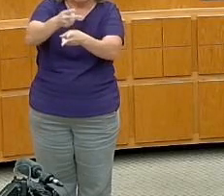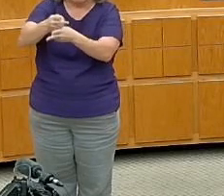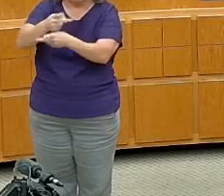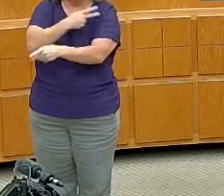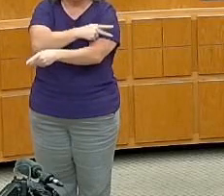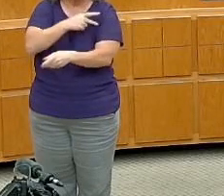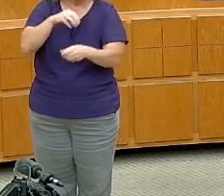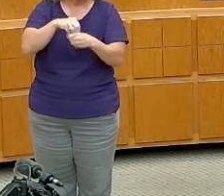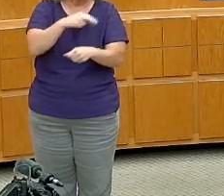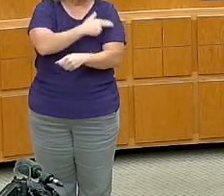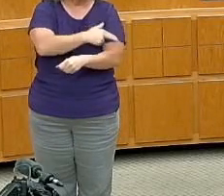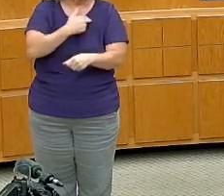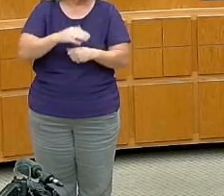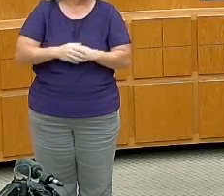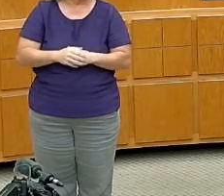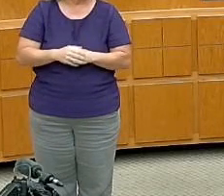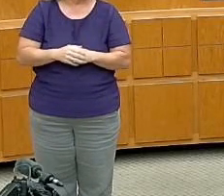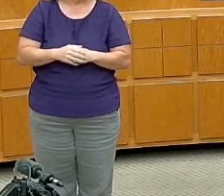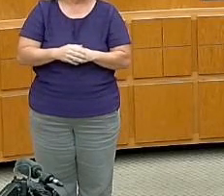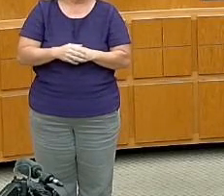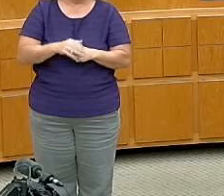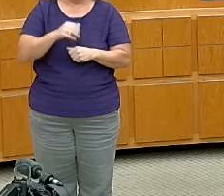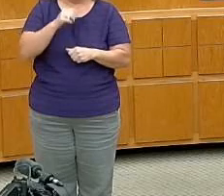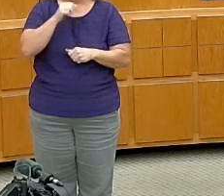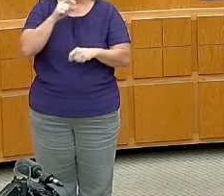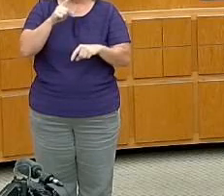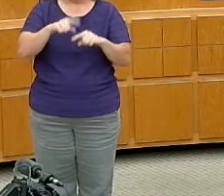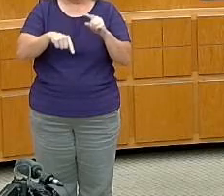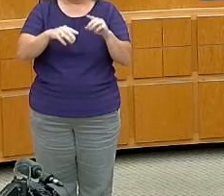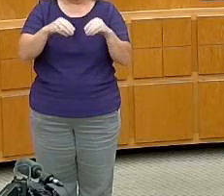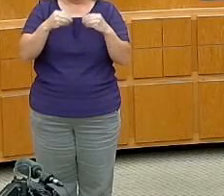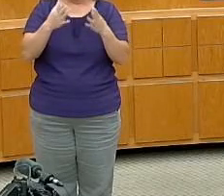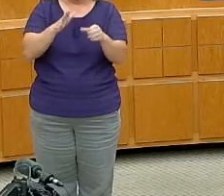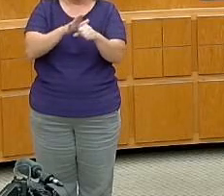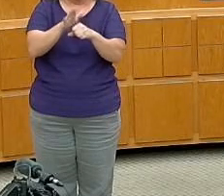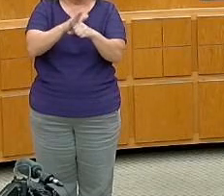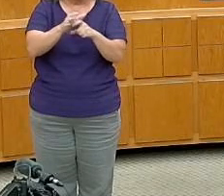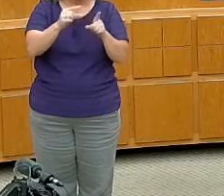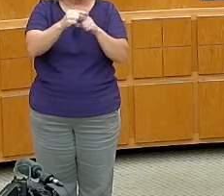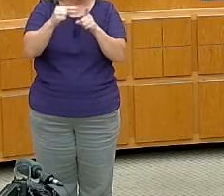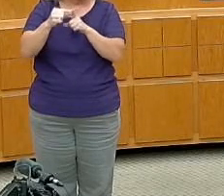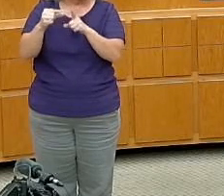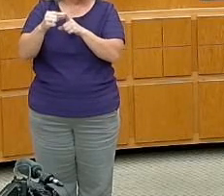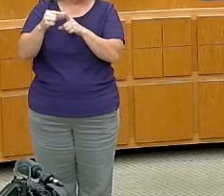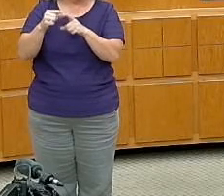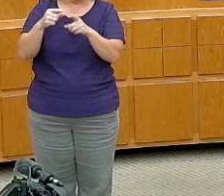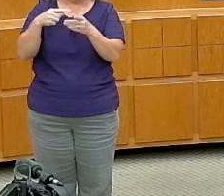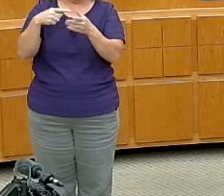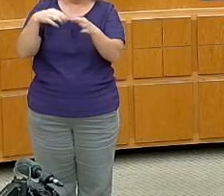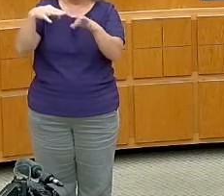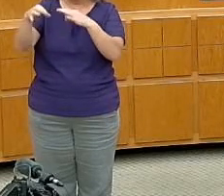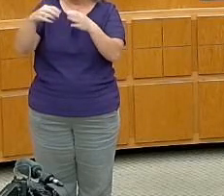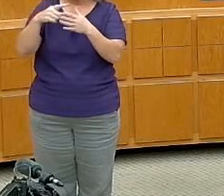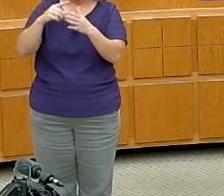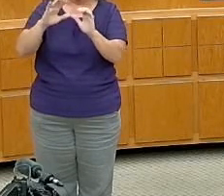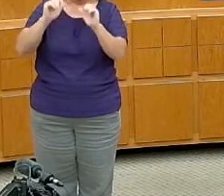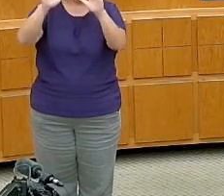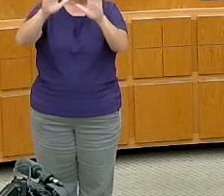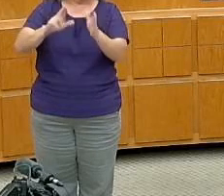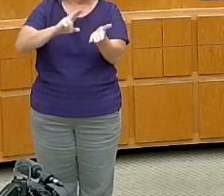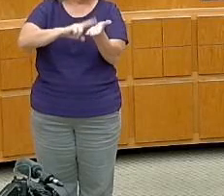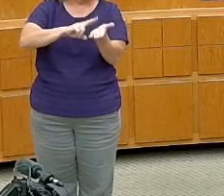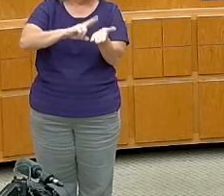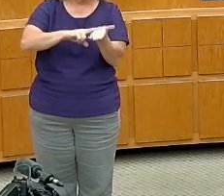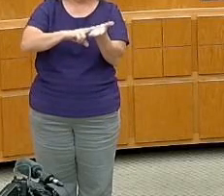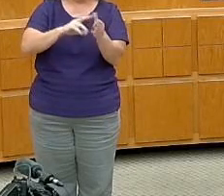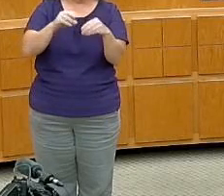No words are sufficient to describe the service and the comfort that our great nurses are providing to those patients. They always keep